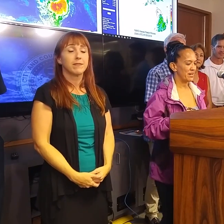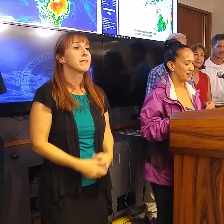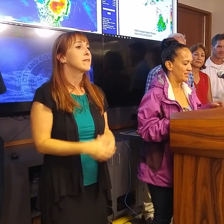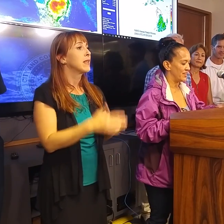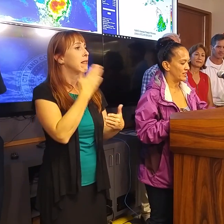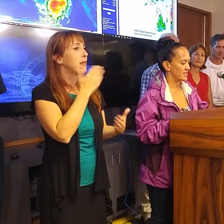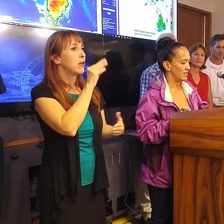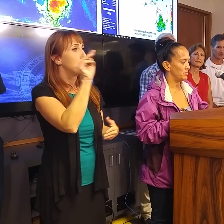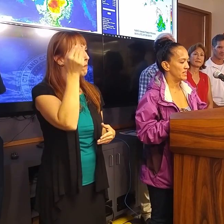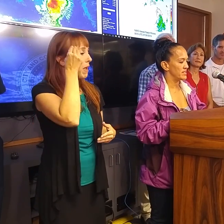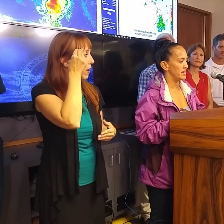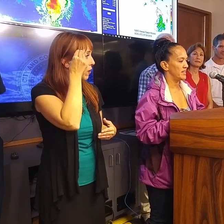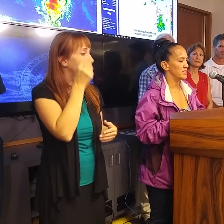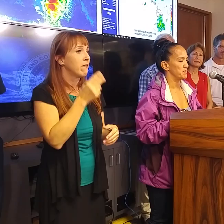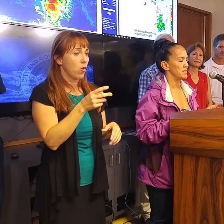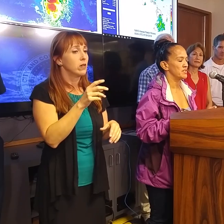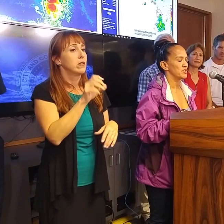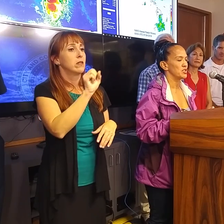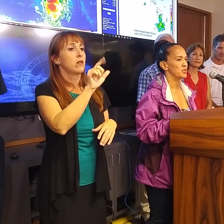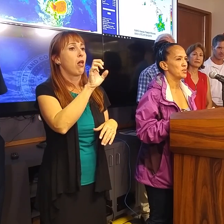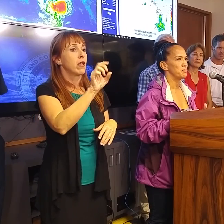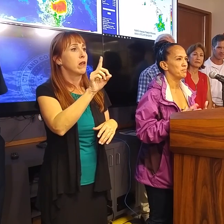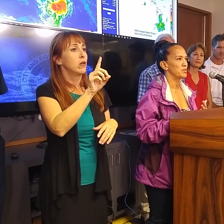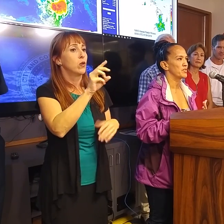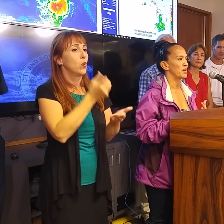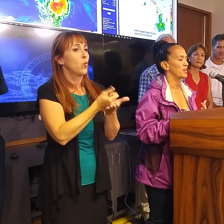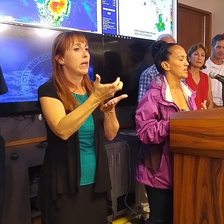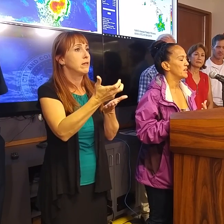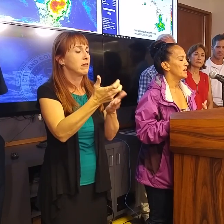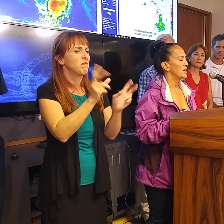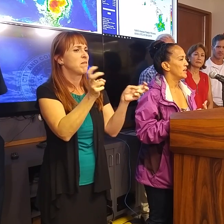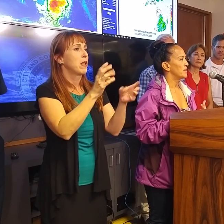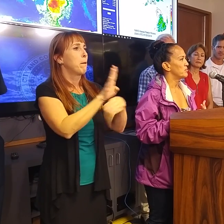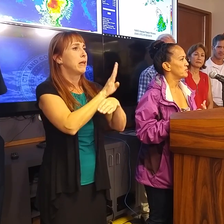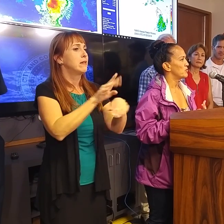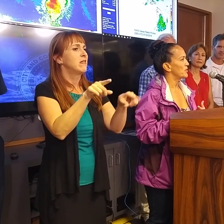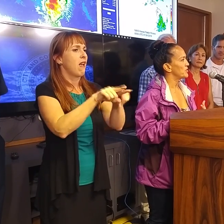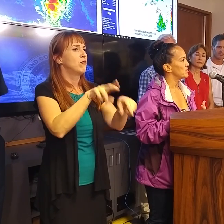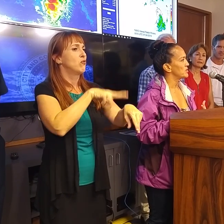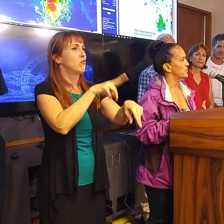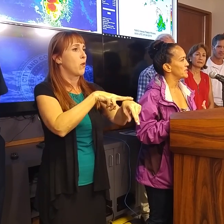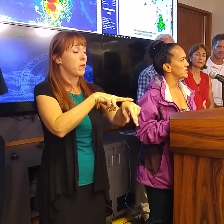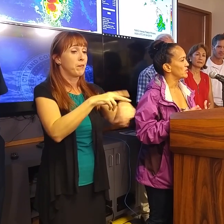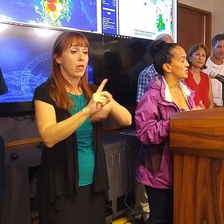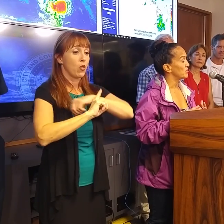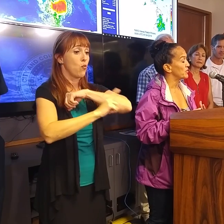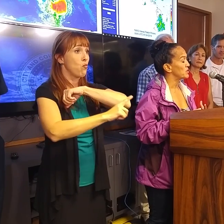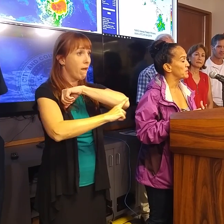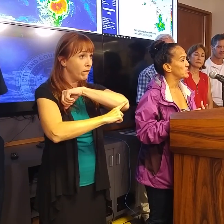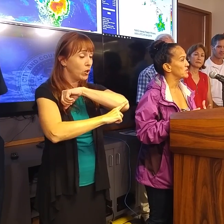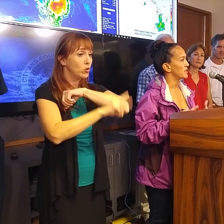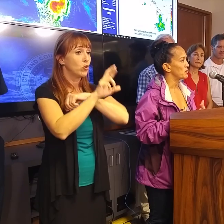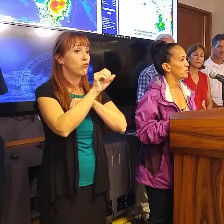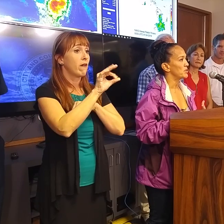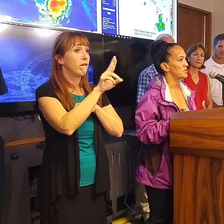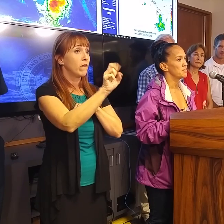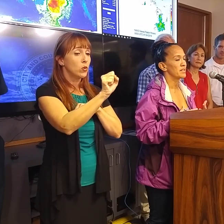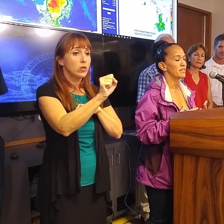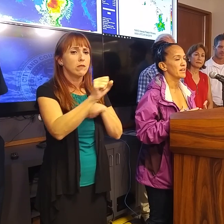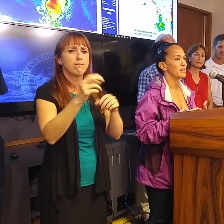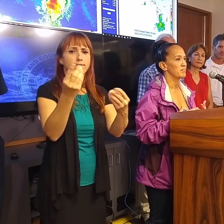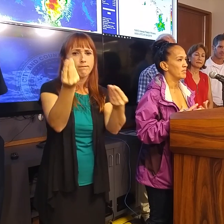Thank you, Mayor. On our solid waste side, it's business as usual. Most of our refuse division or refuse base yards have